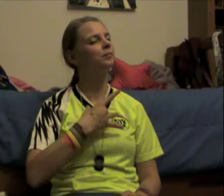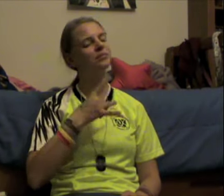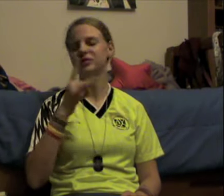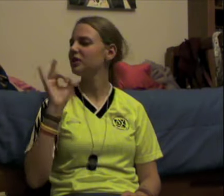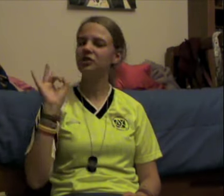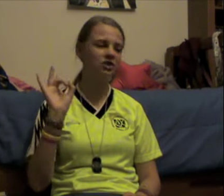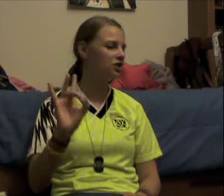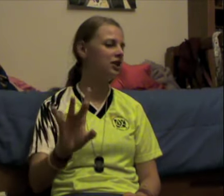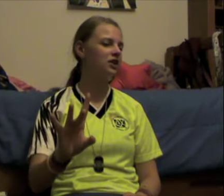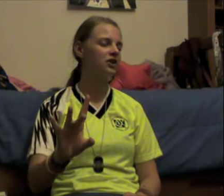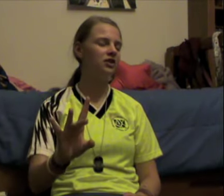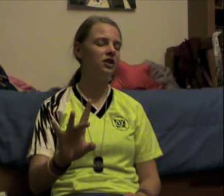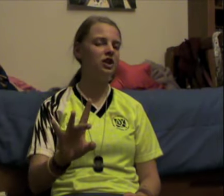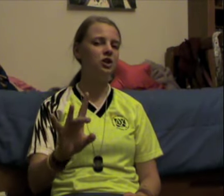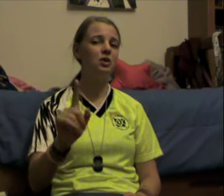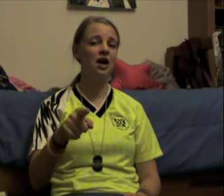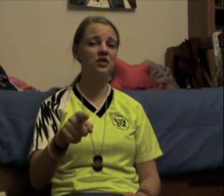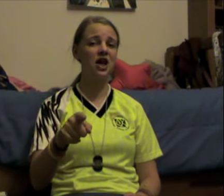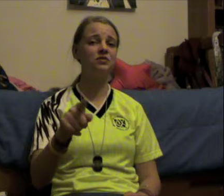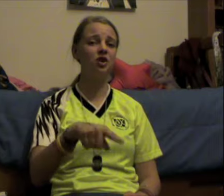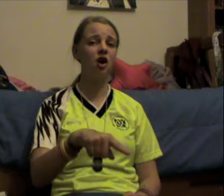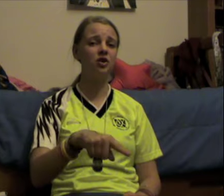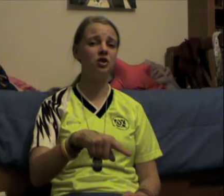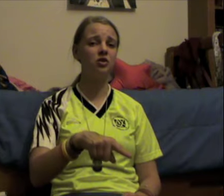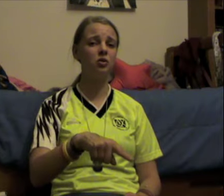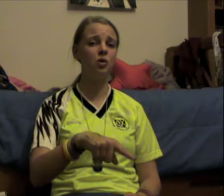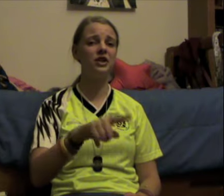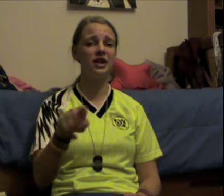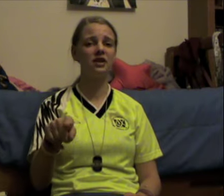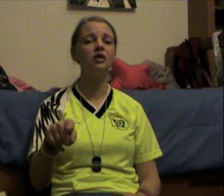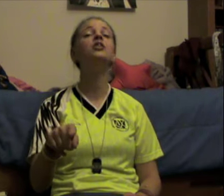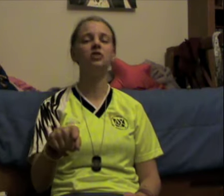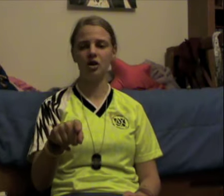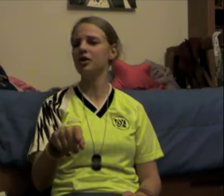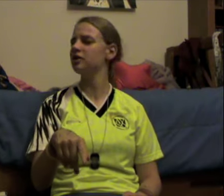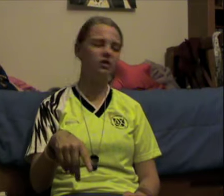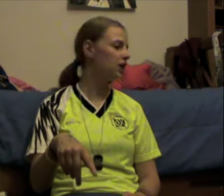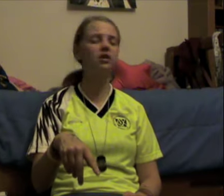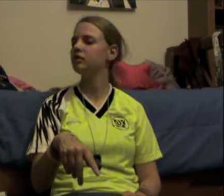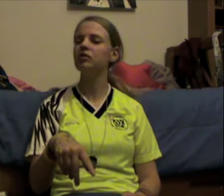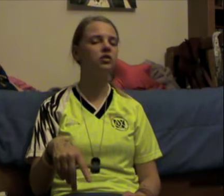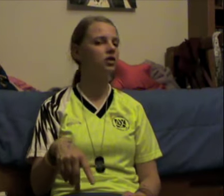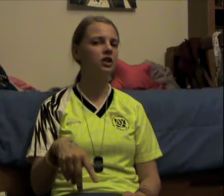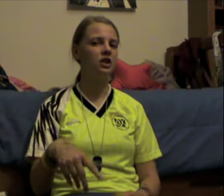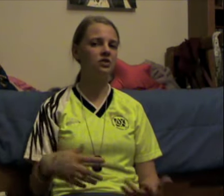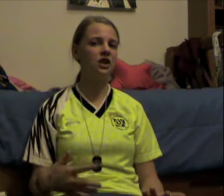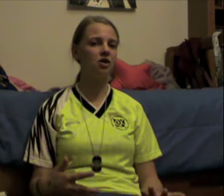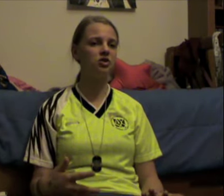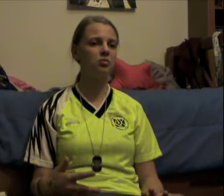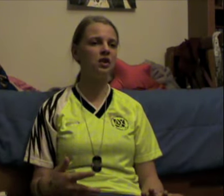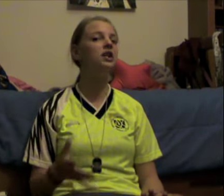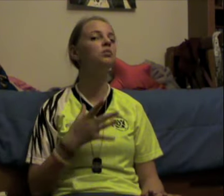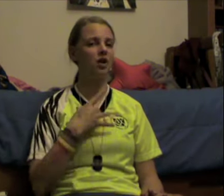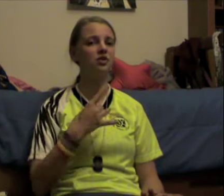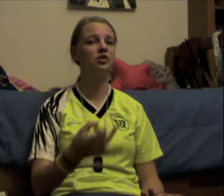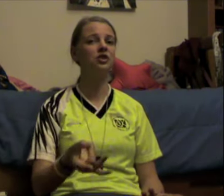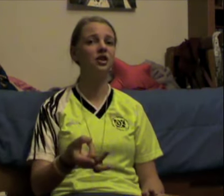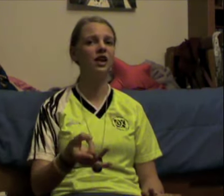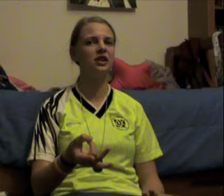dislike. Like, you have to have nod or neg. Nod, neg. You have to tell somebody whether you like